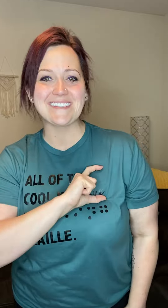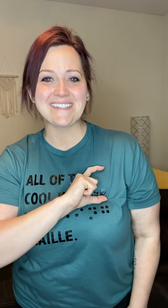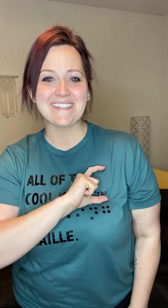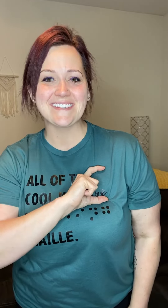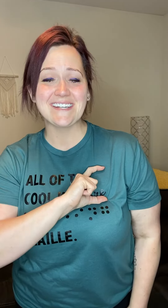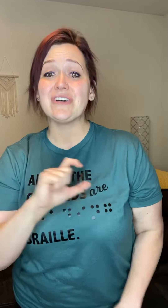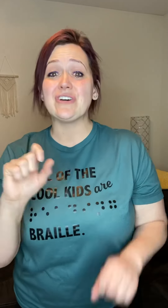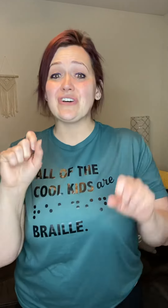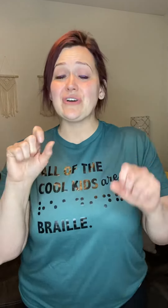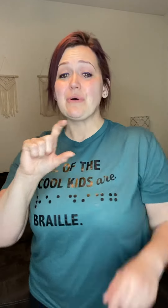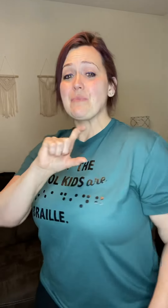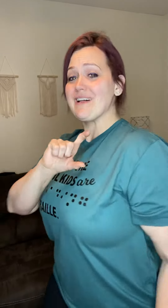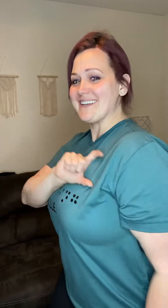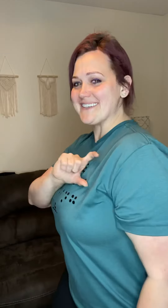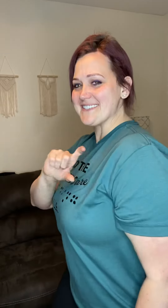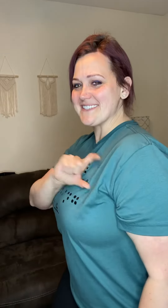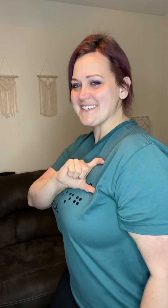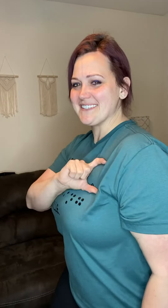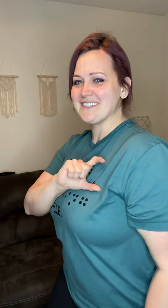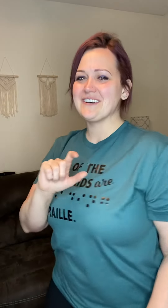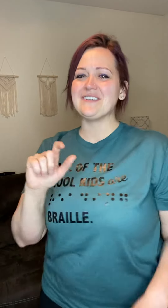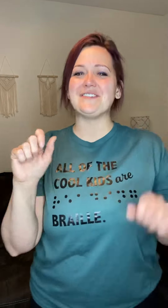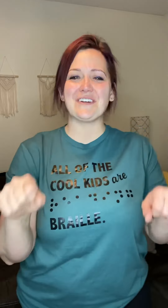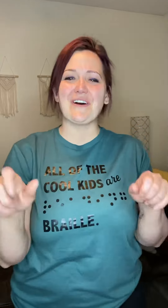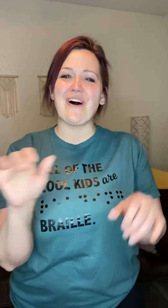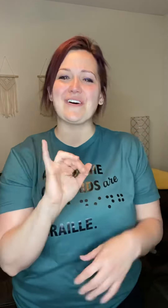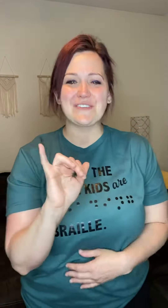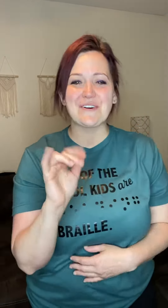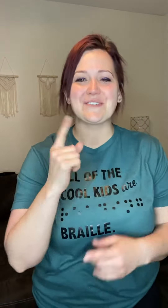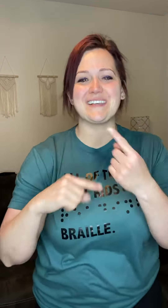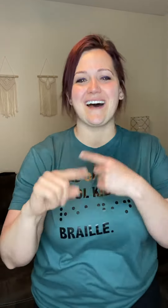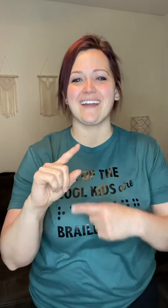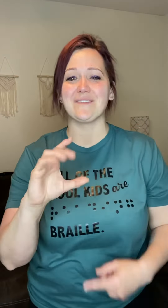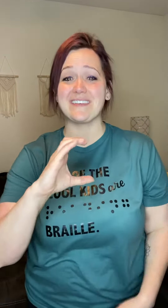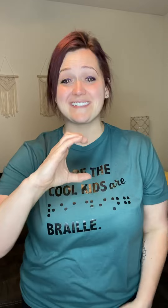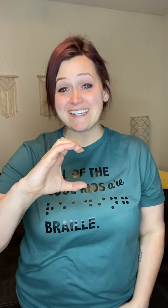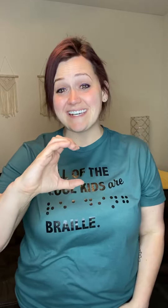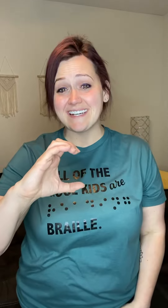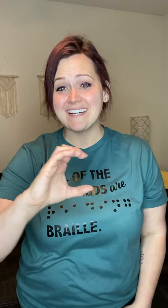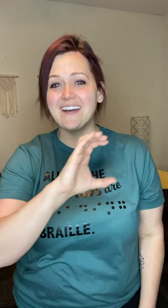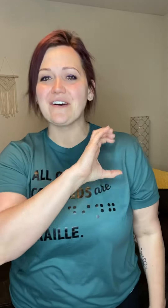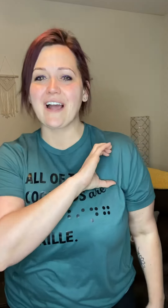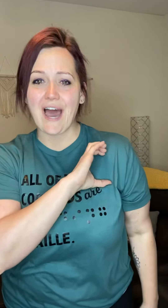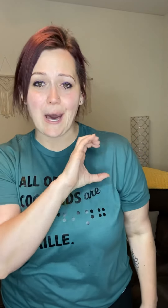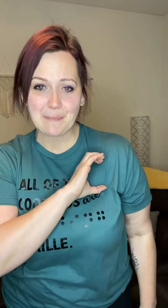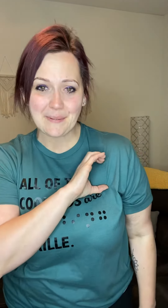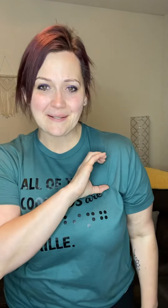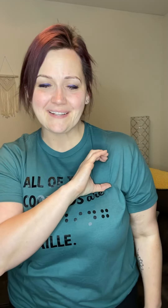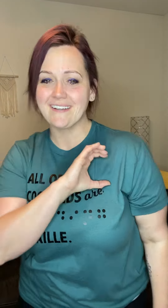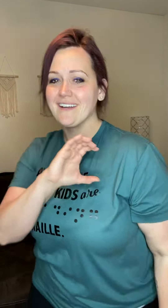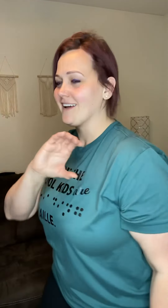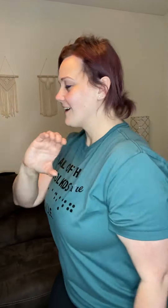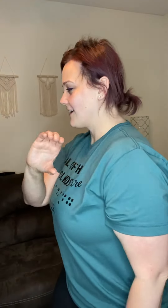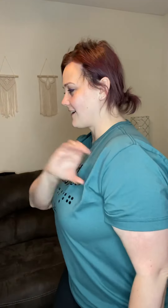Police, police. You can also sign with a C, cup,